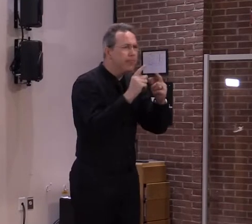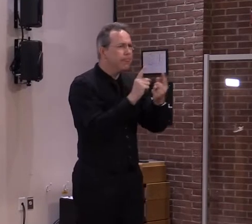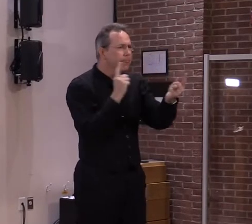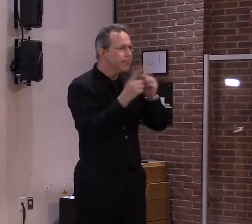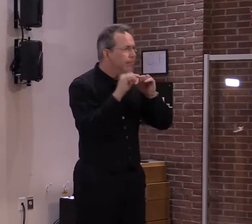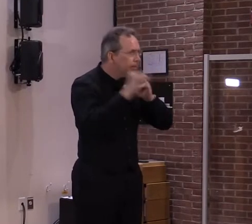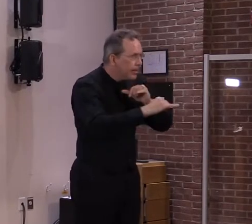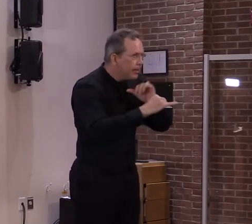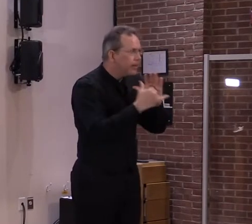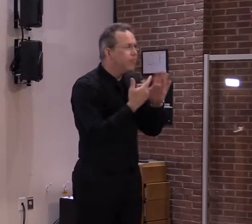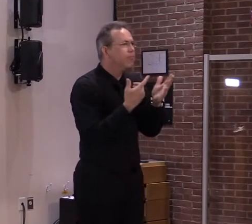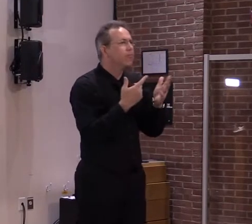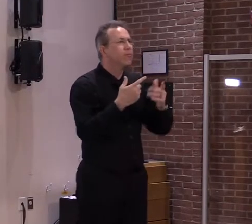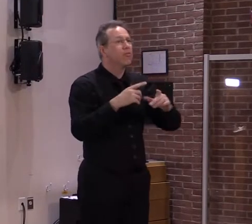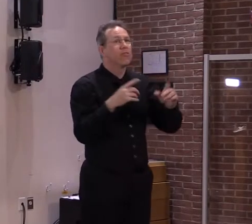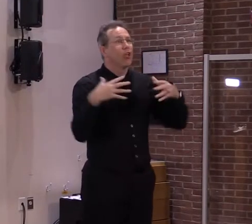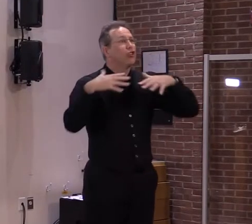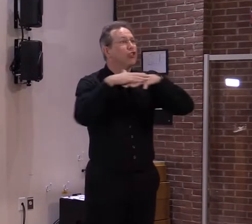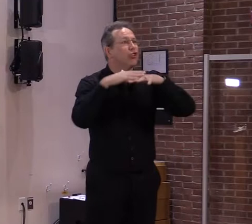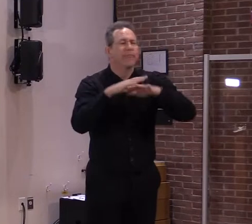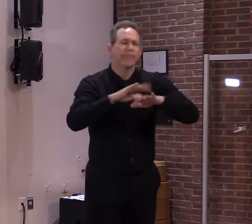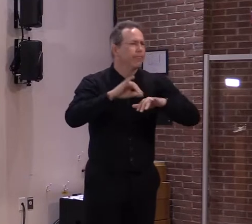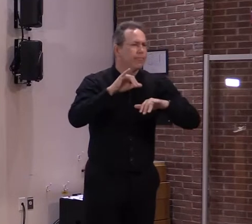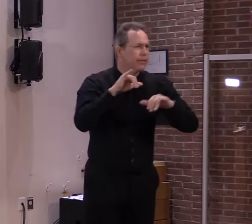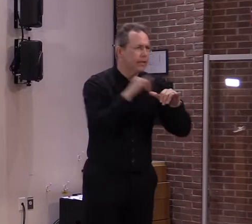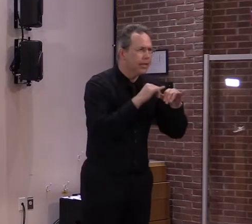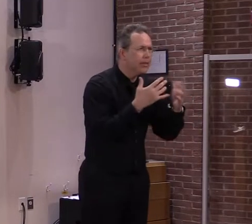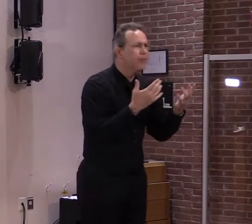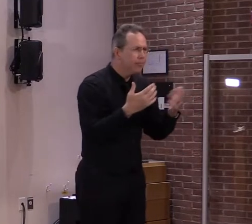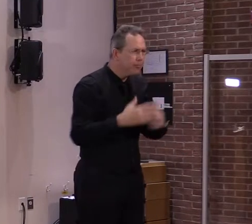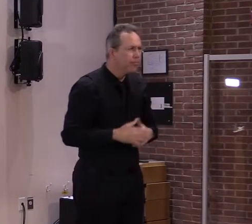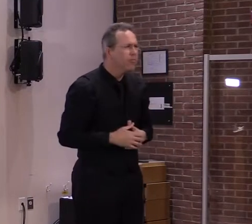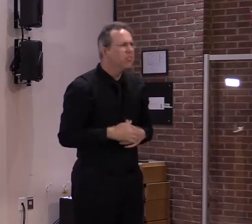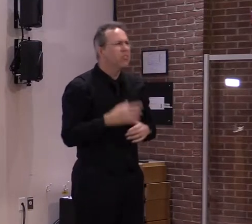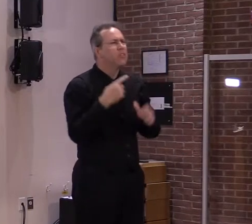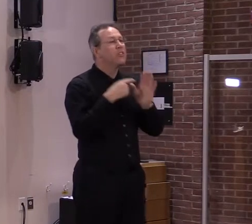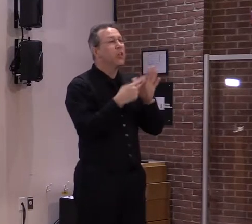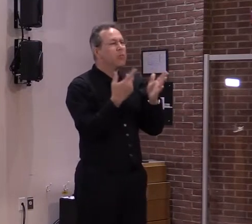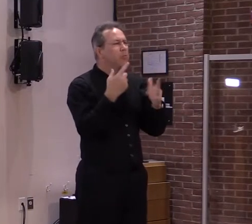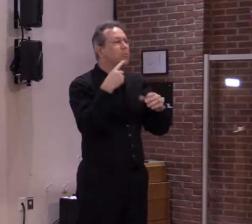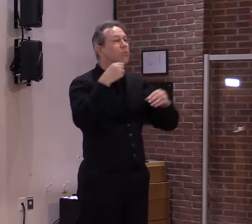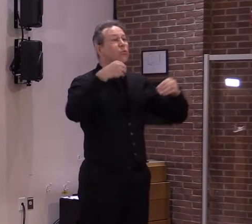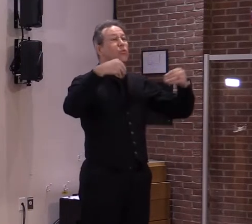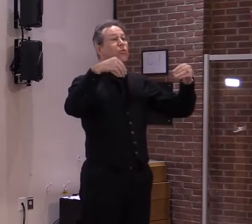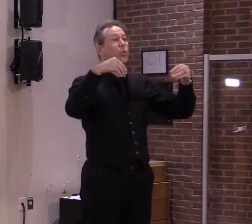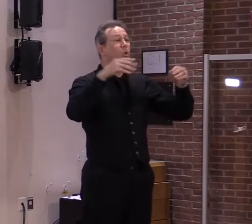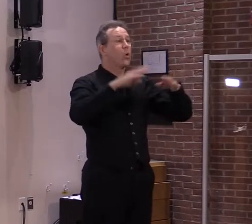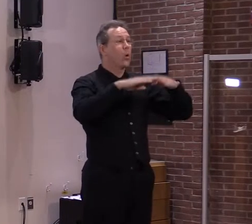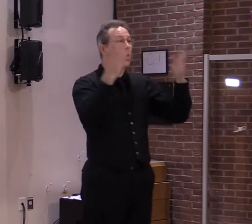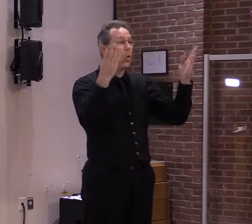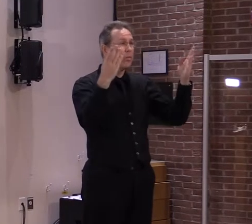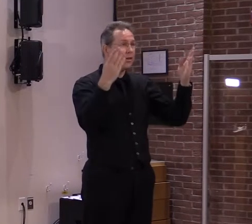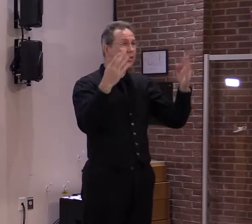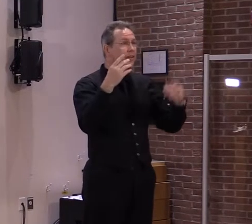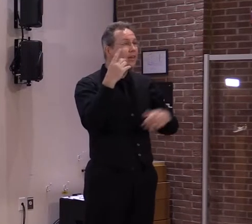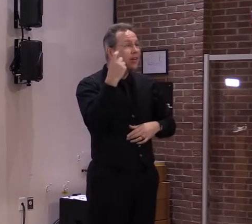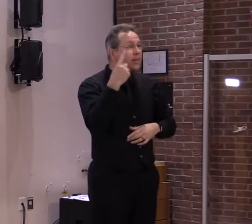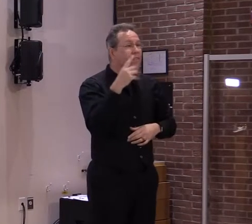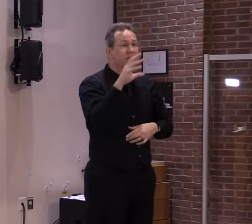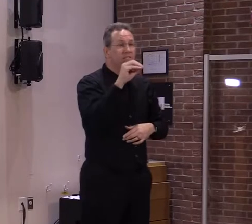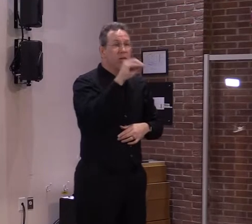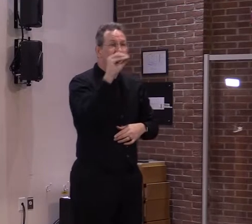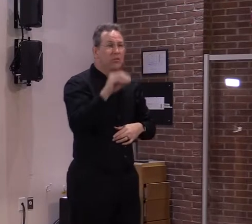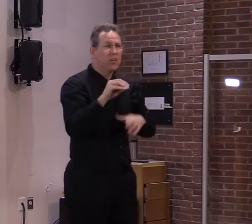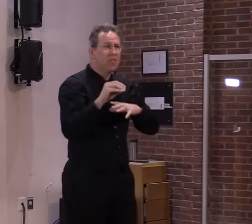retail establishment could open at 100% capacity so long as they are providing for 6 feet of space for